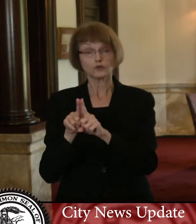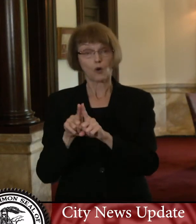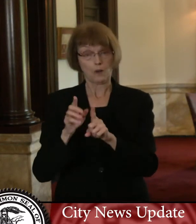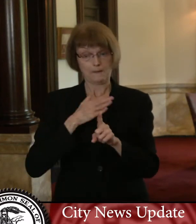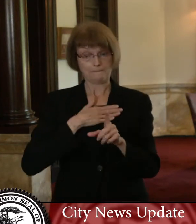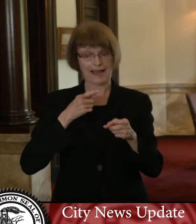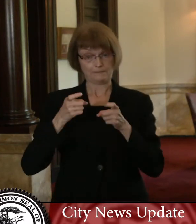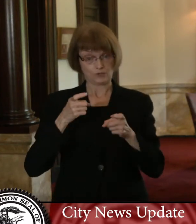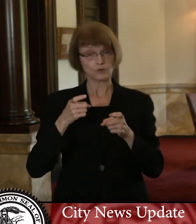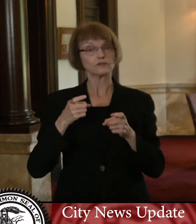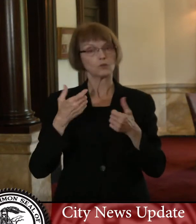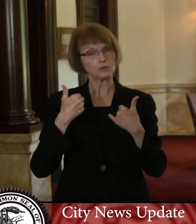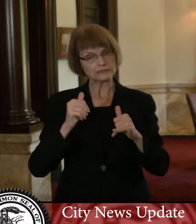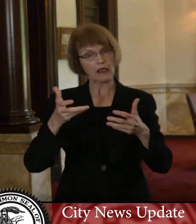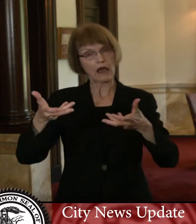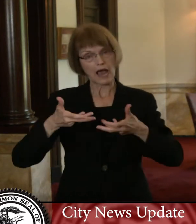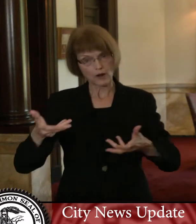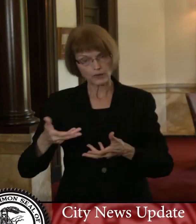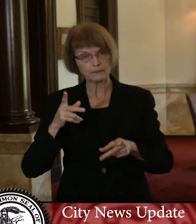visit